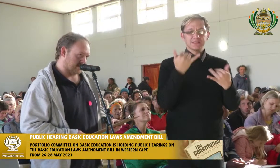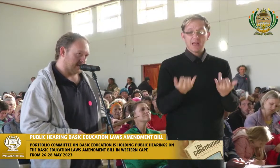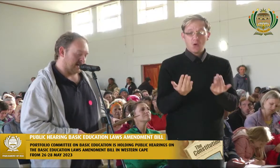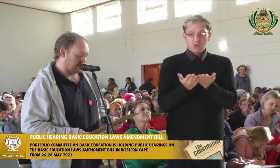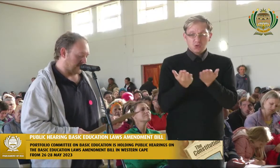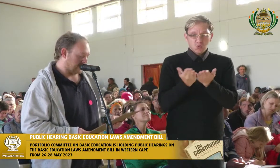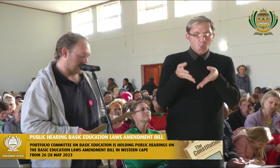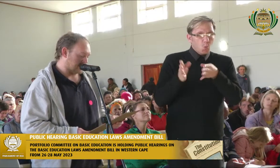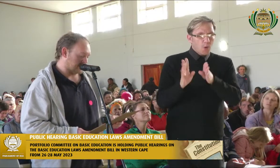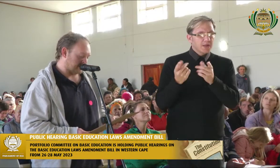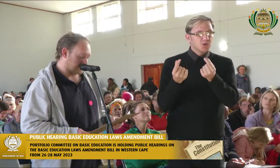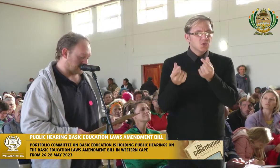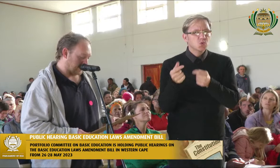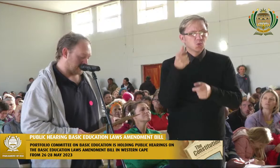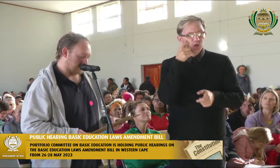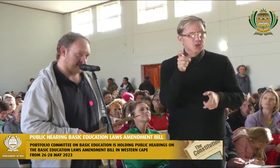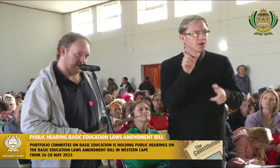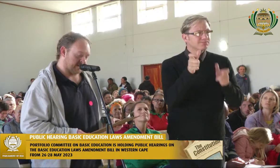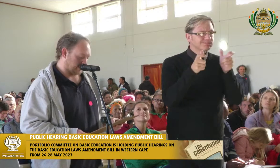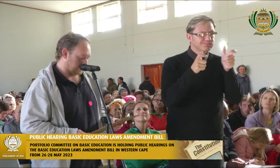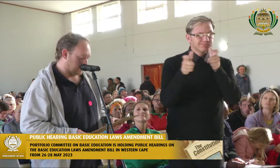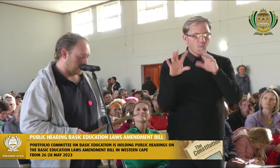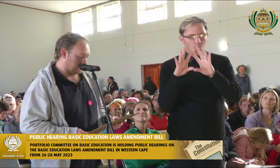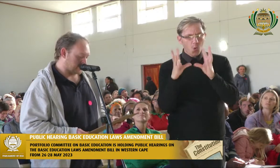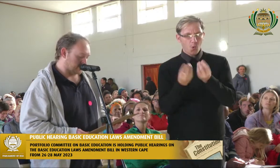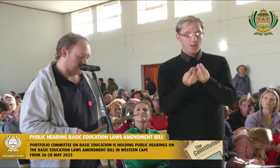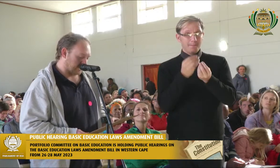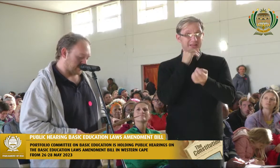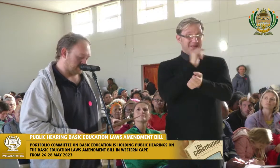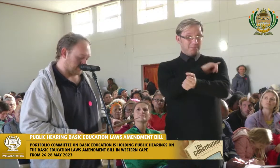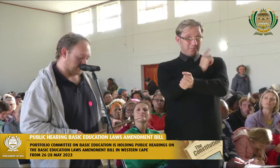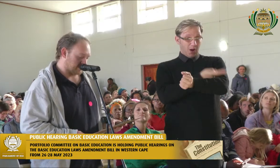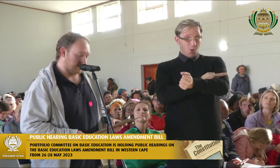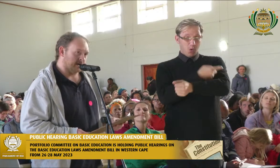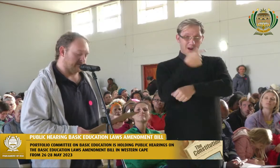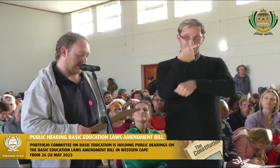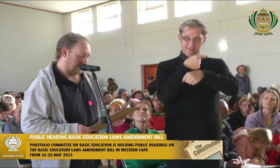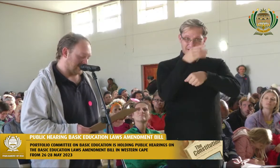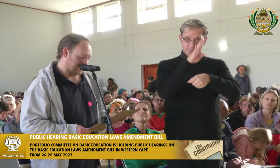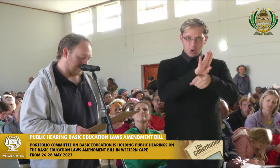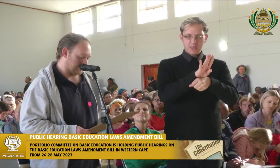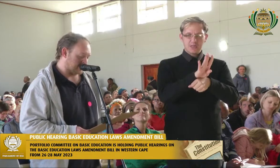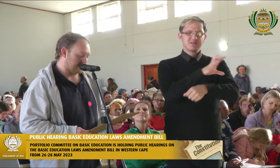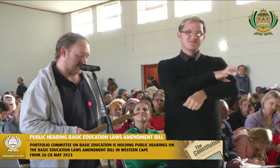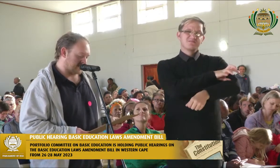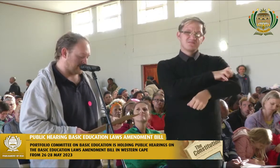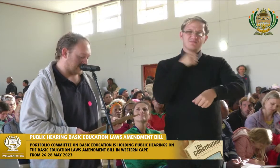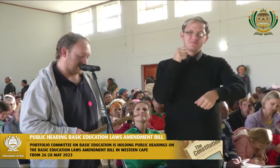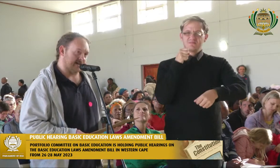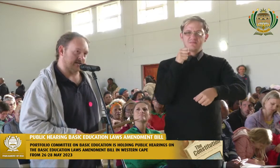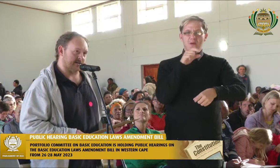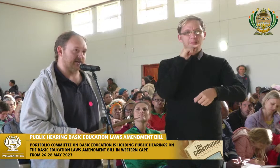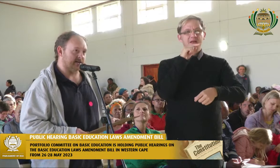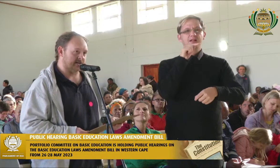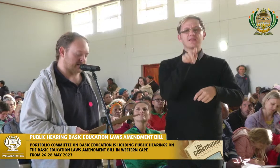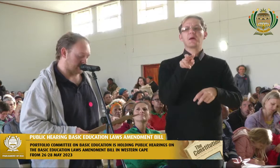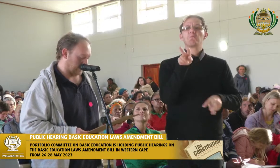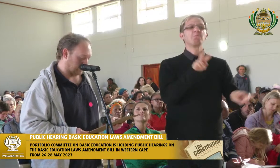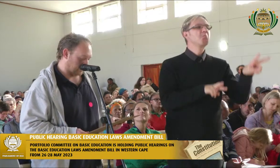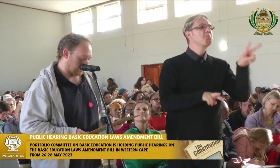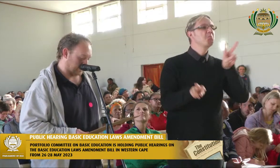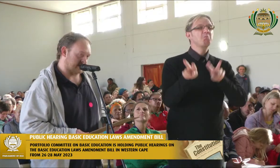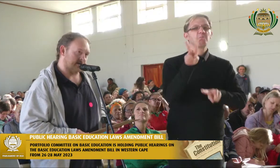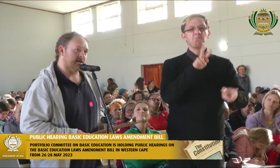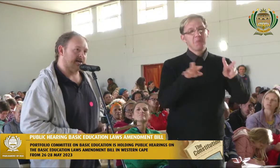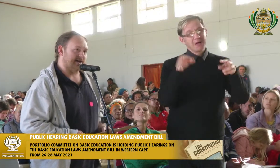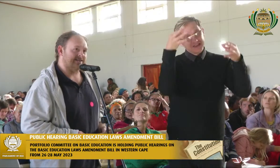our schools. It blatantly strips away the authority of the school governing boards regulating them to mere spectators in the